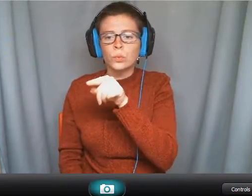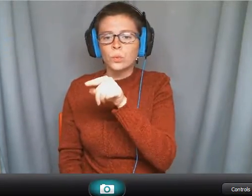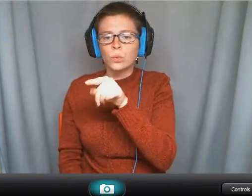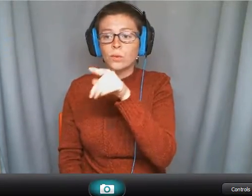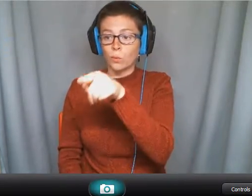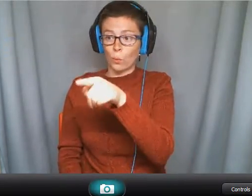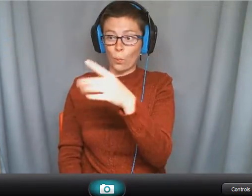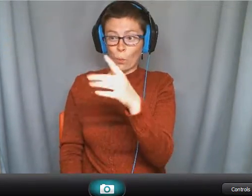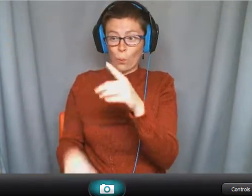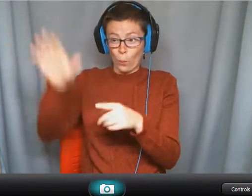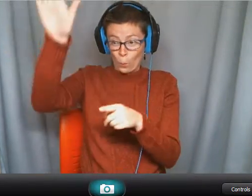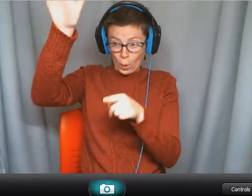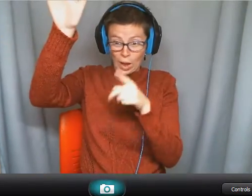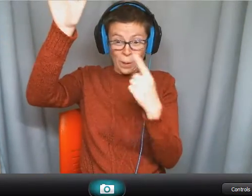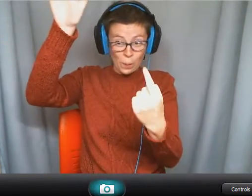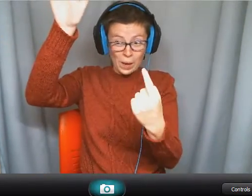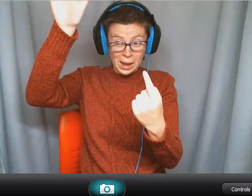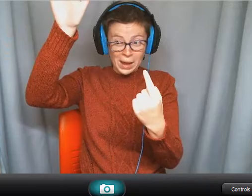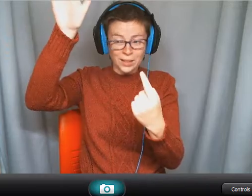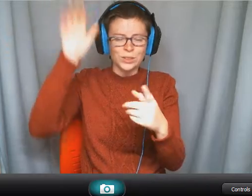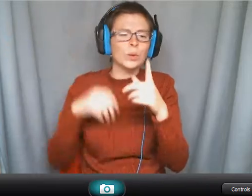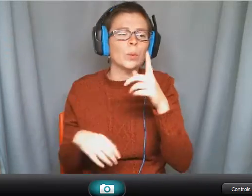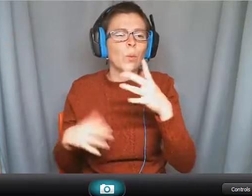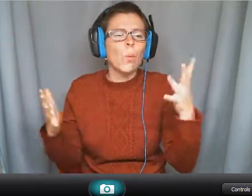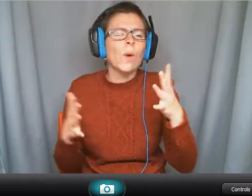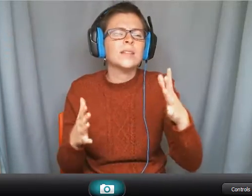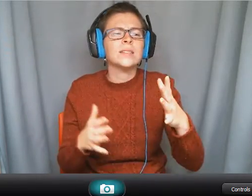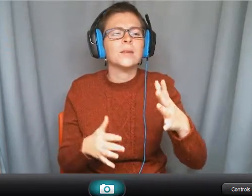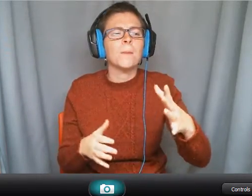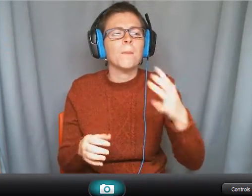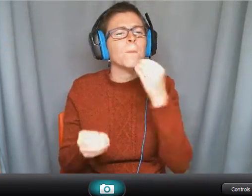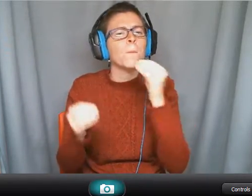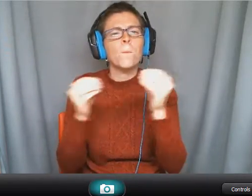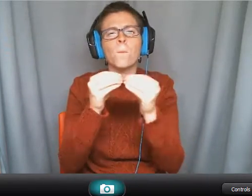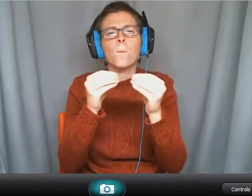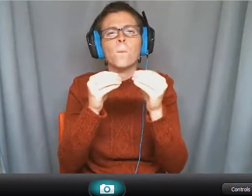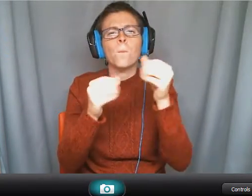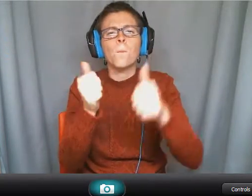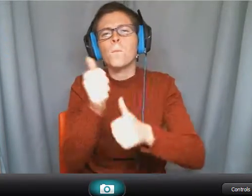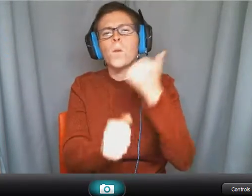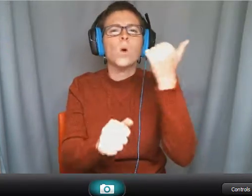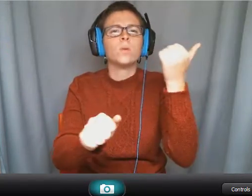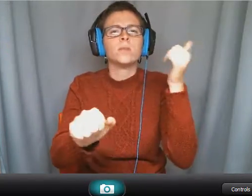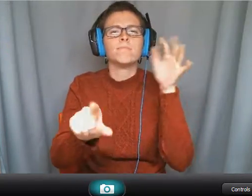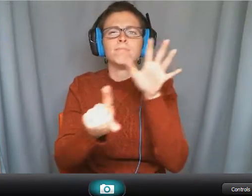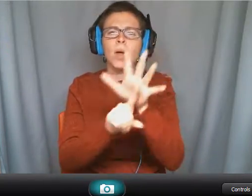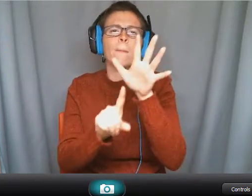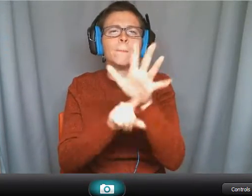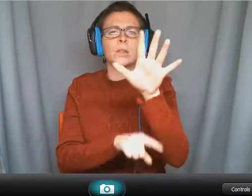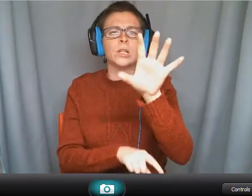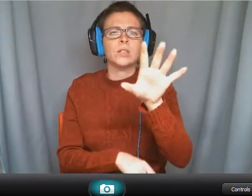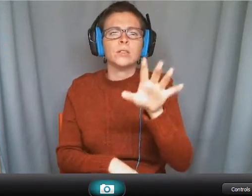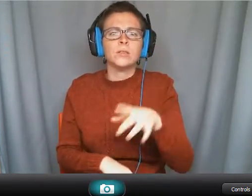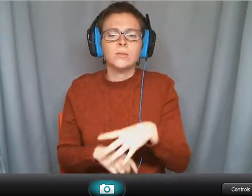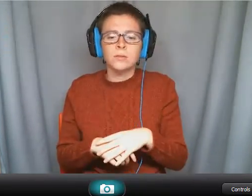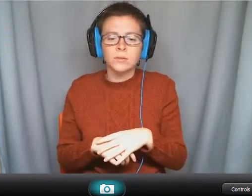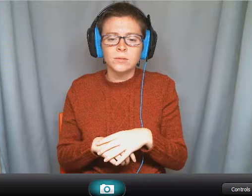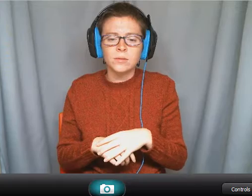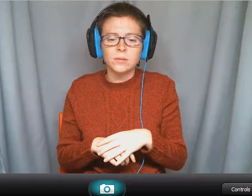season? Summertime. Summertime. Spring. Okay. And then springtime. Boys and